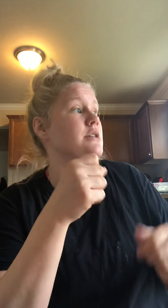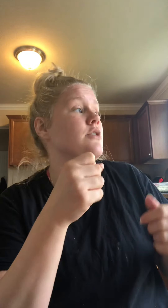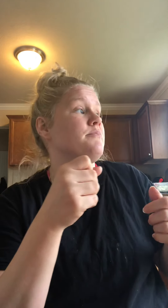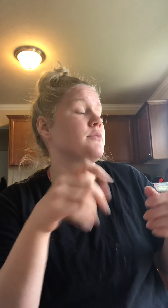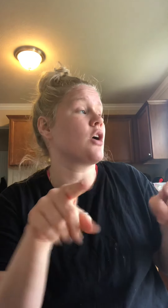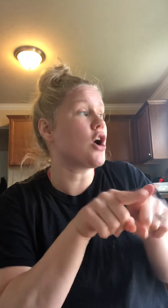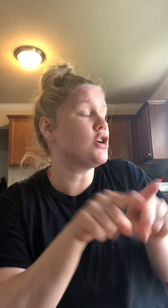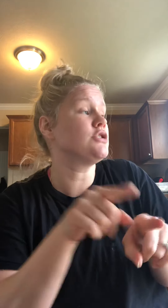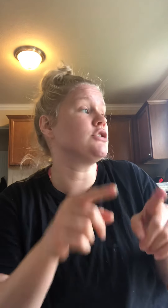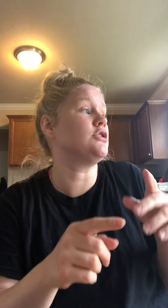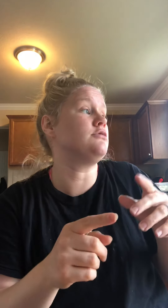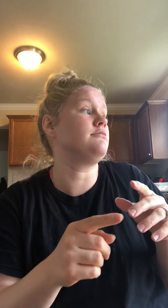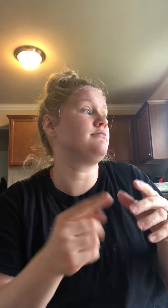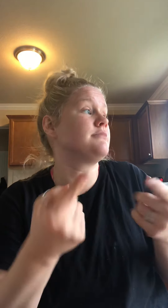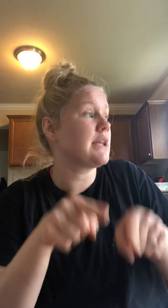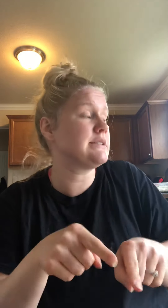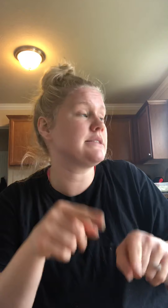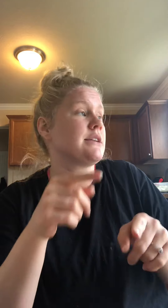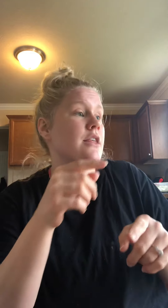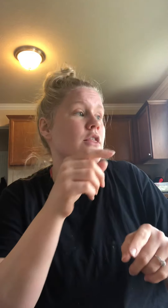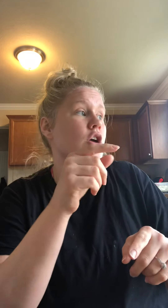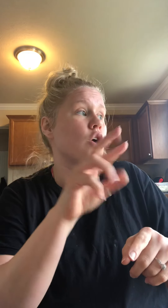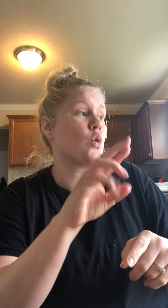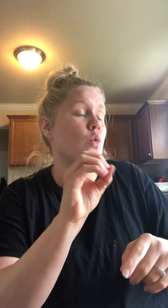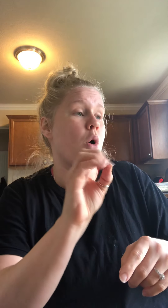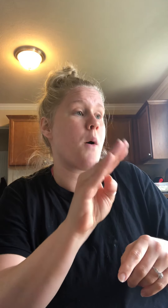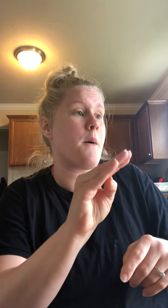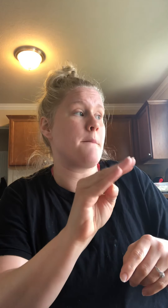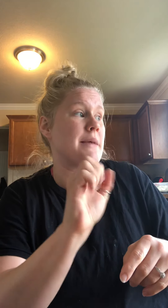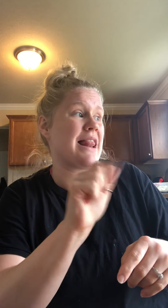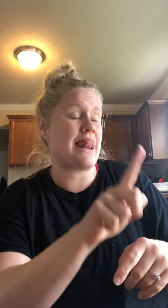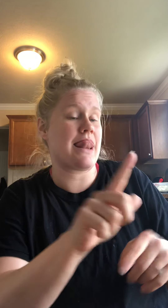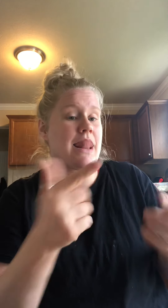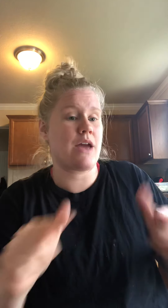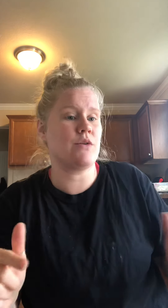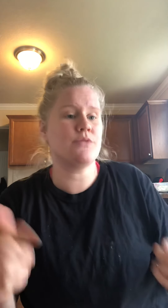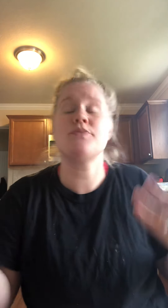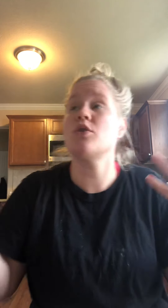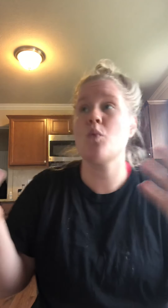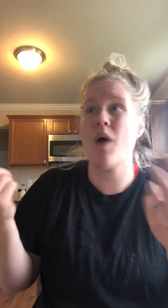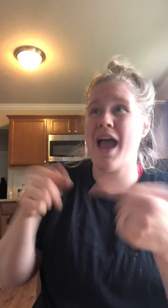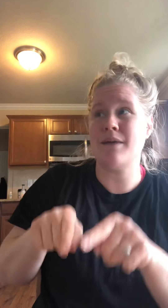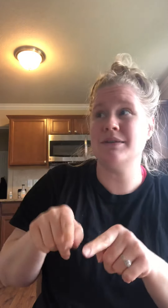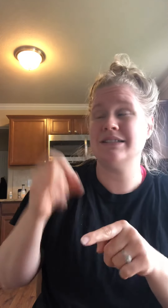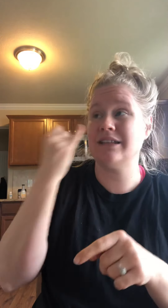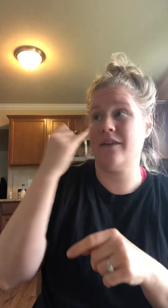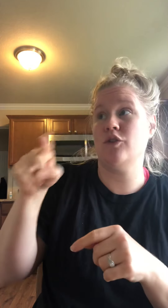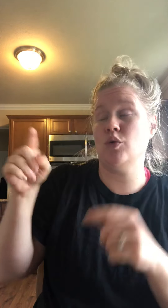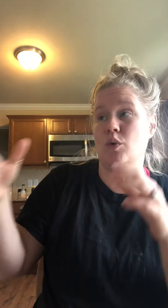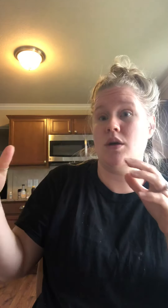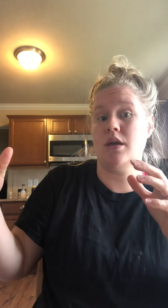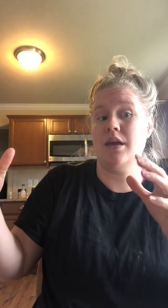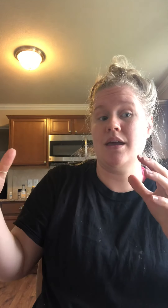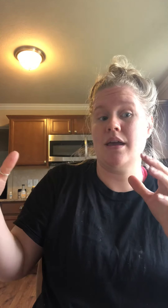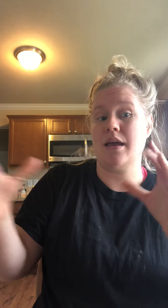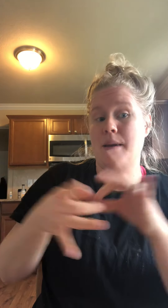tiny Romance languages. So what happens when you combine the oo sound with the E sound? What sound do you get?